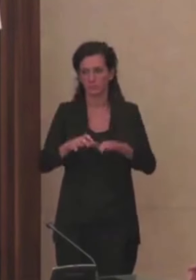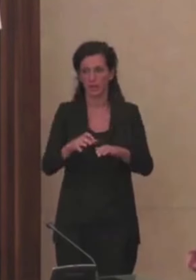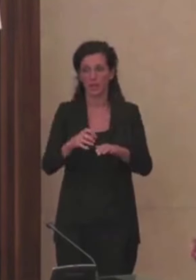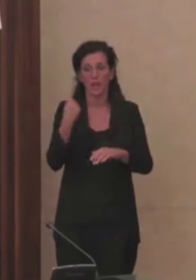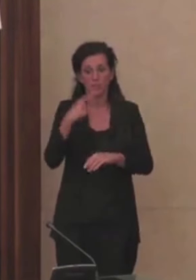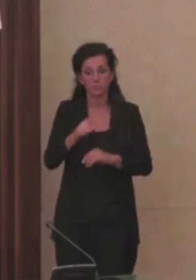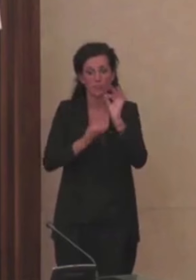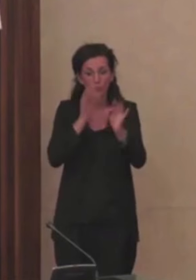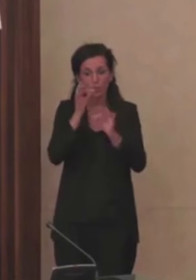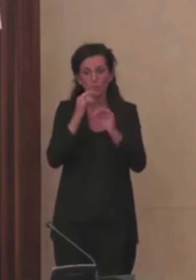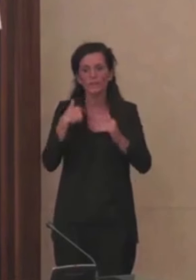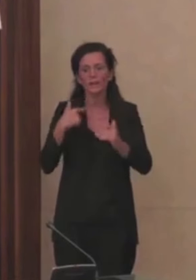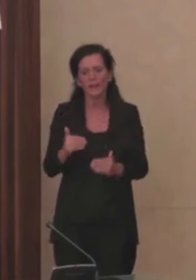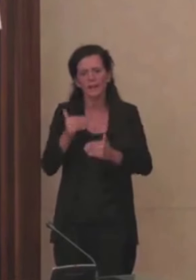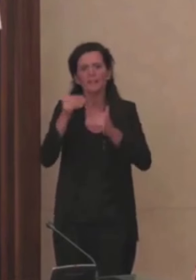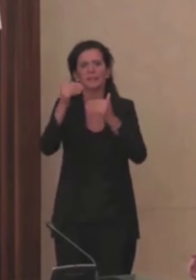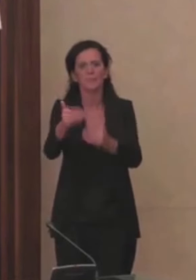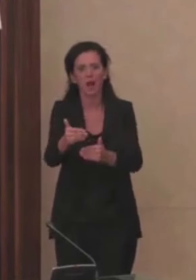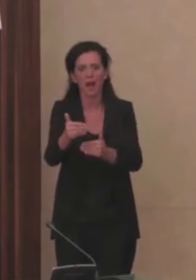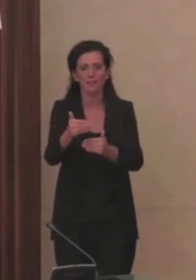And we should not